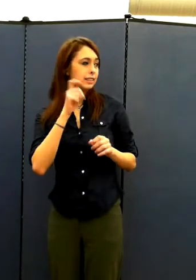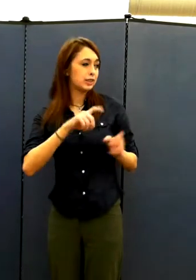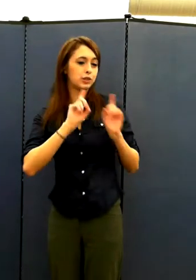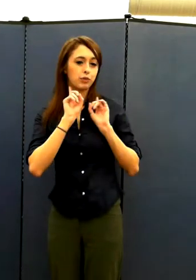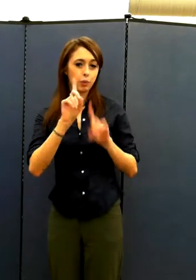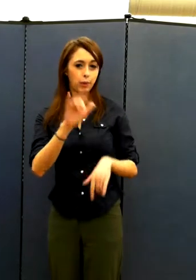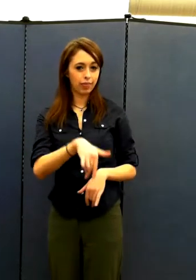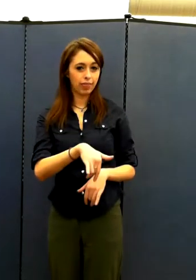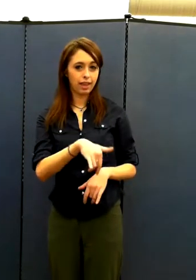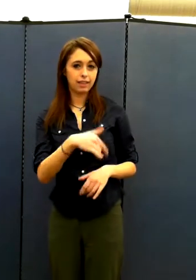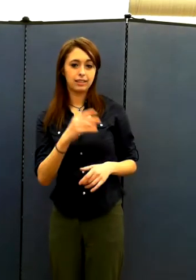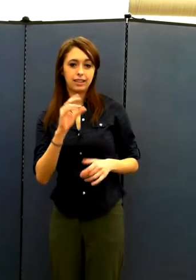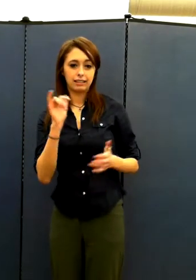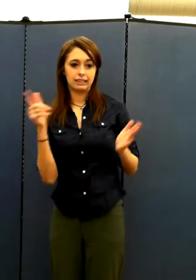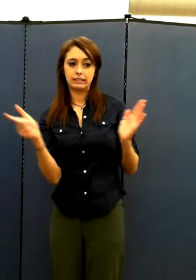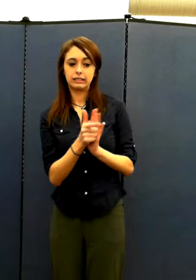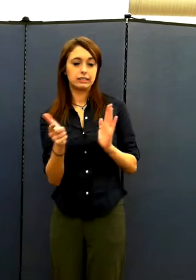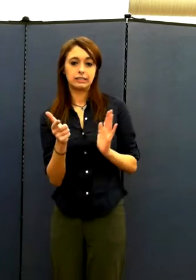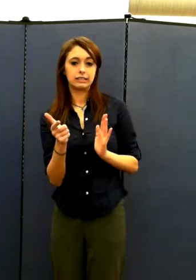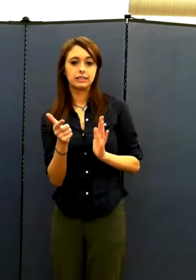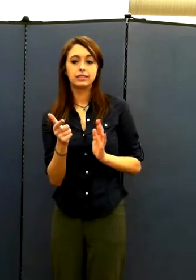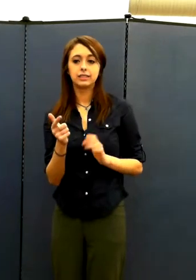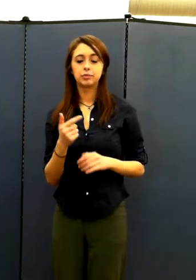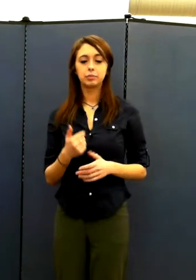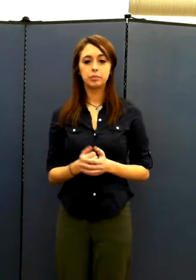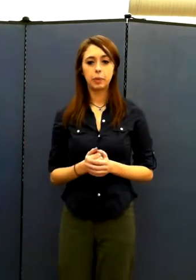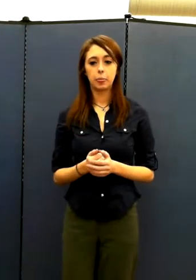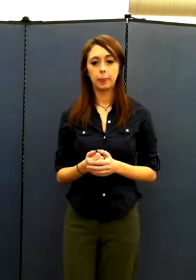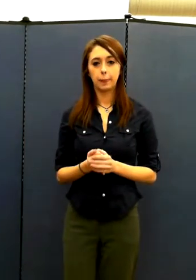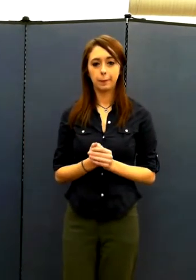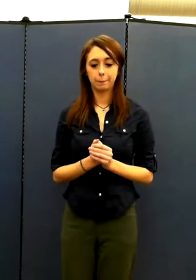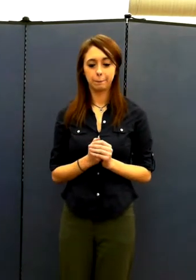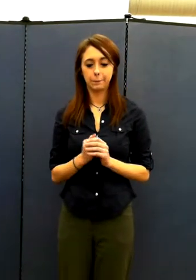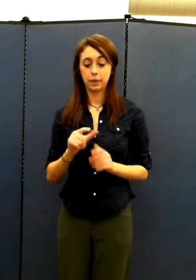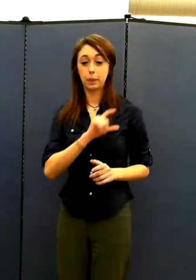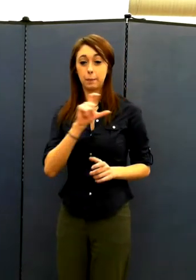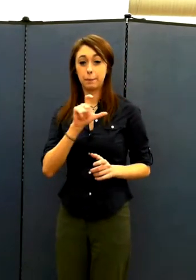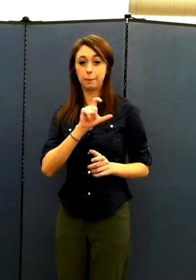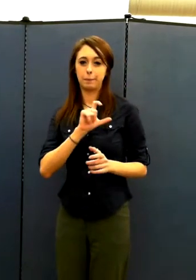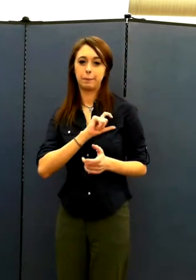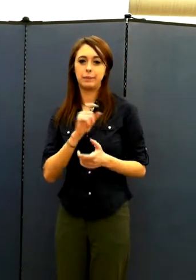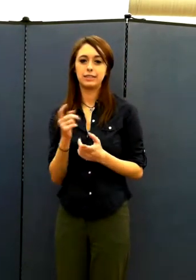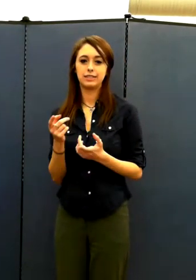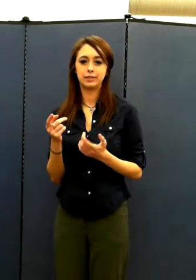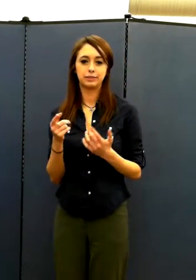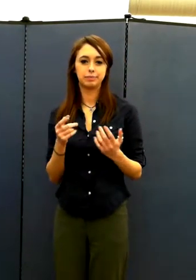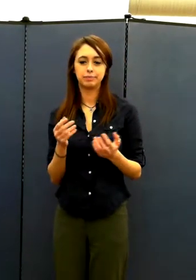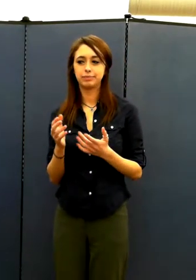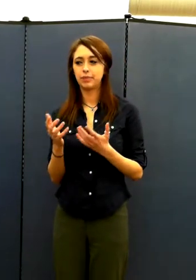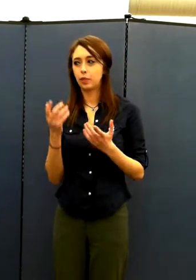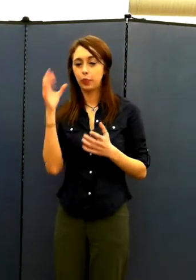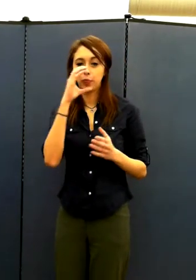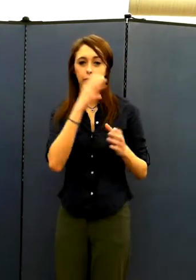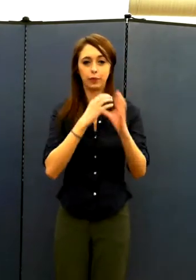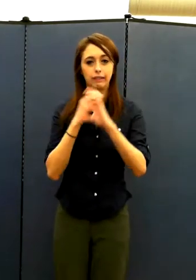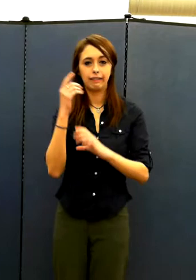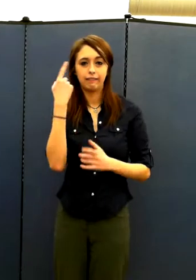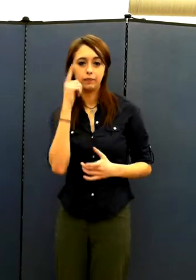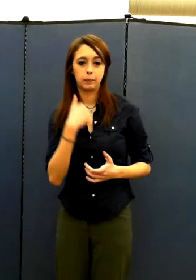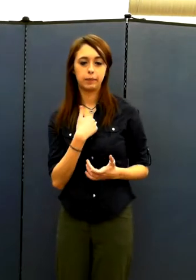my skirt because I'm like, RID police are coming for me. I should have changed my major while I had the chance because I can't keep secrets to save my life. But